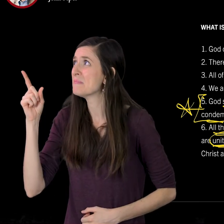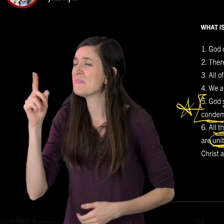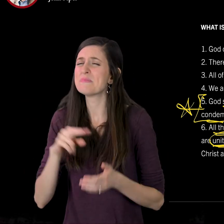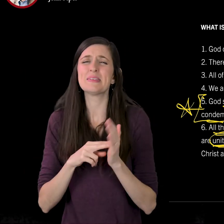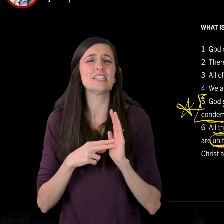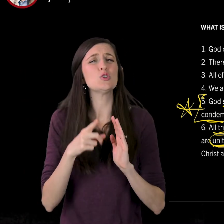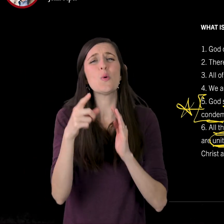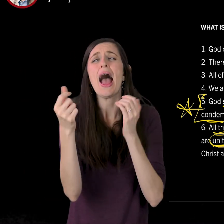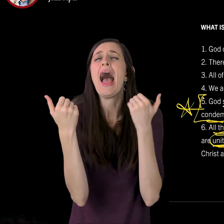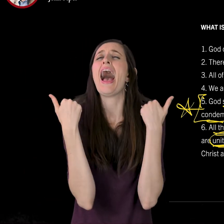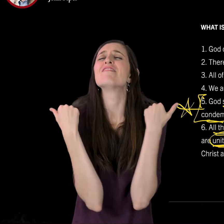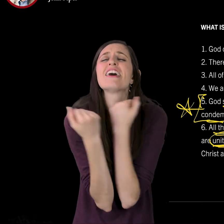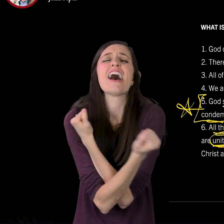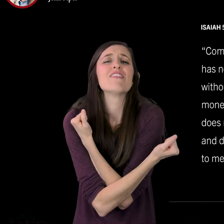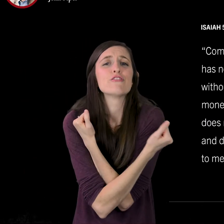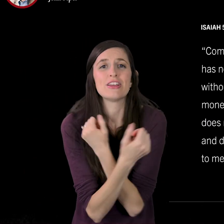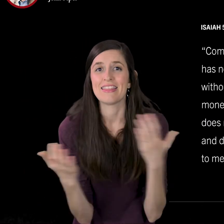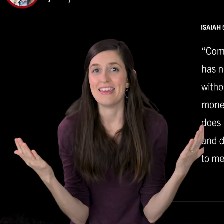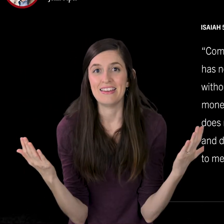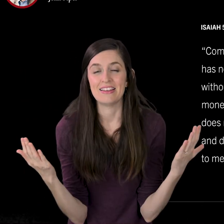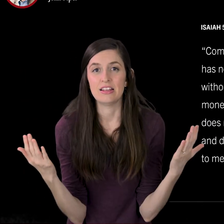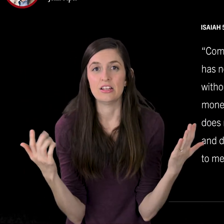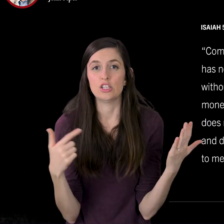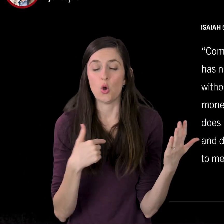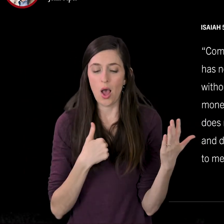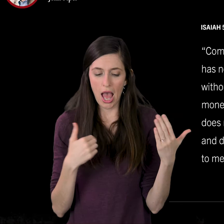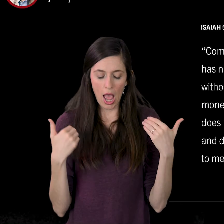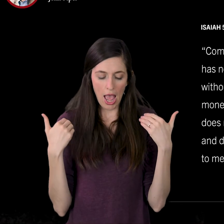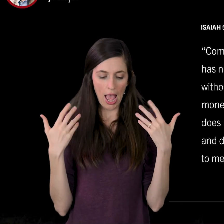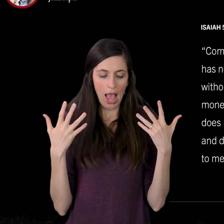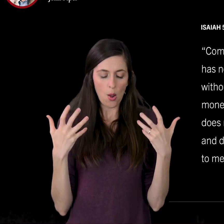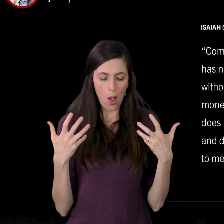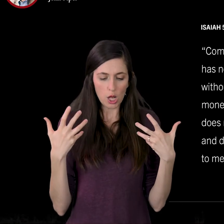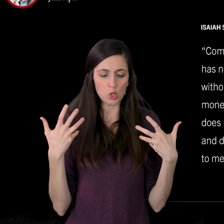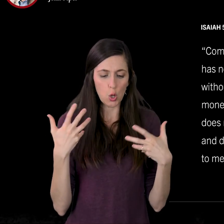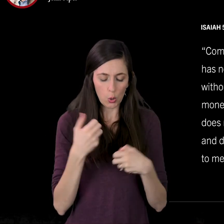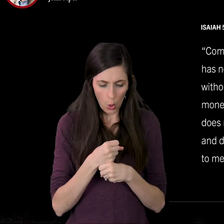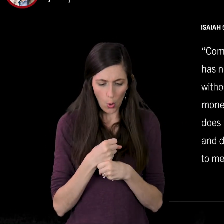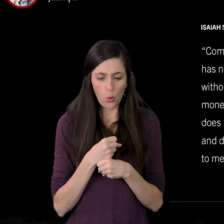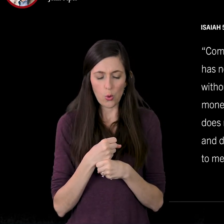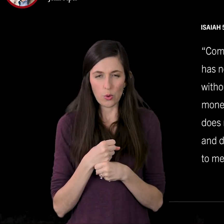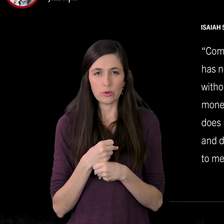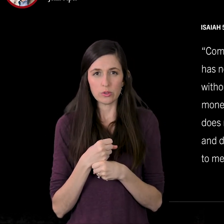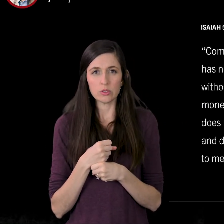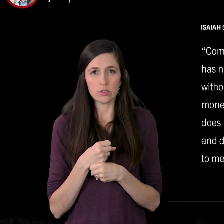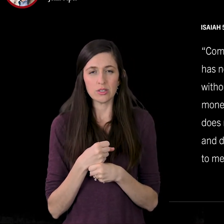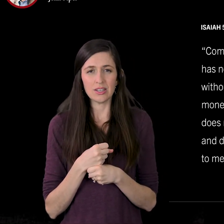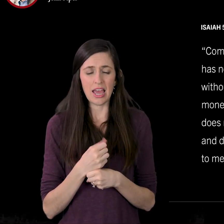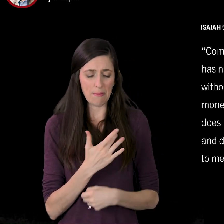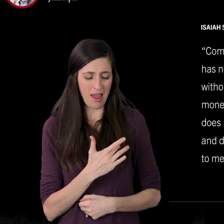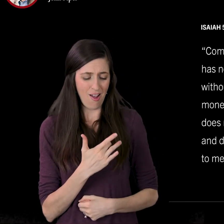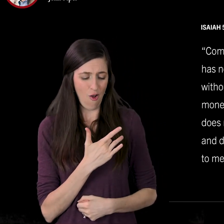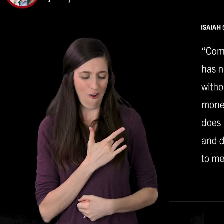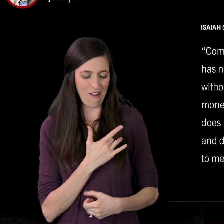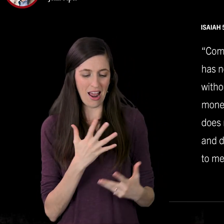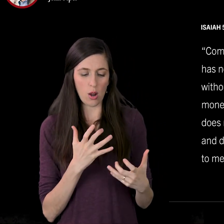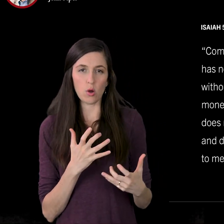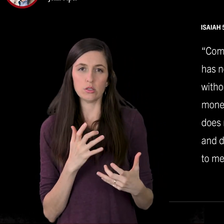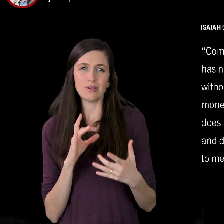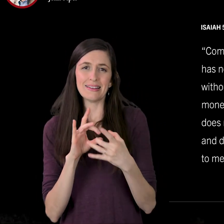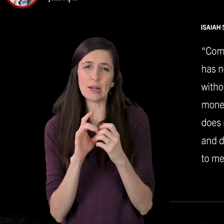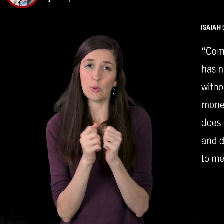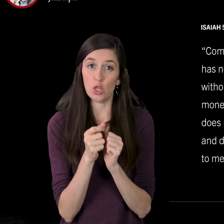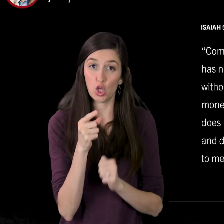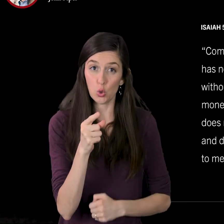everything so I close with two invitations and I hope you hear this very personally from my